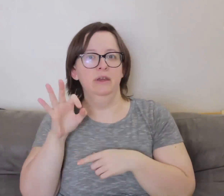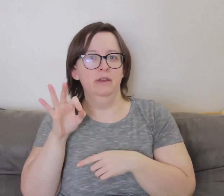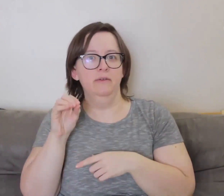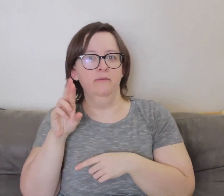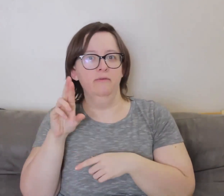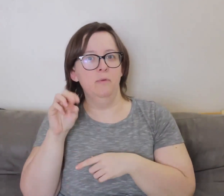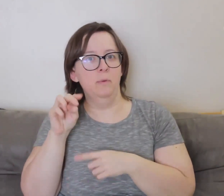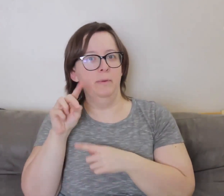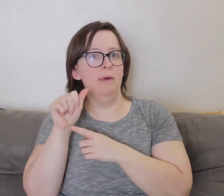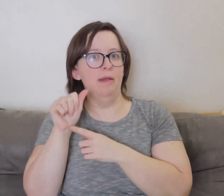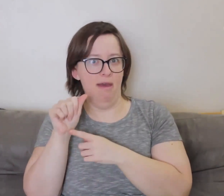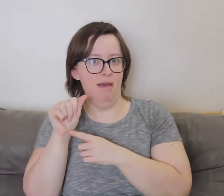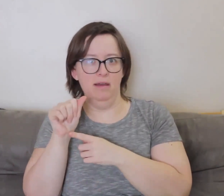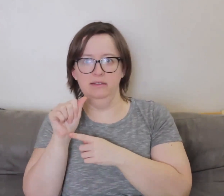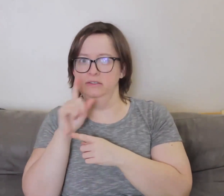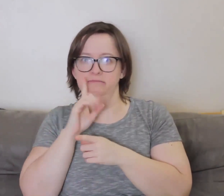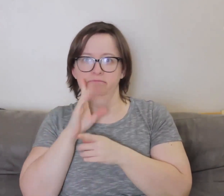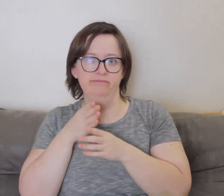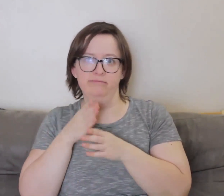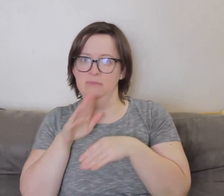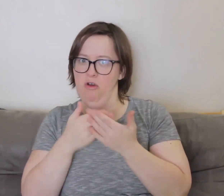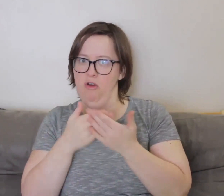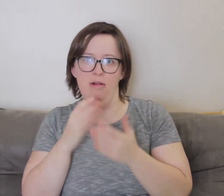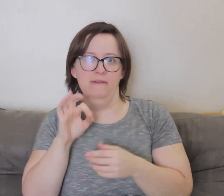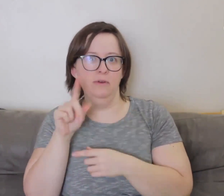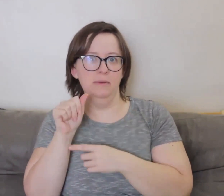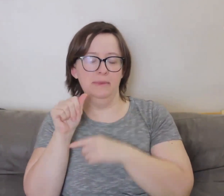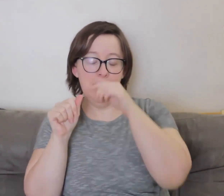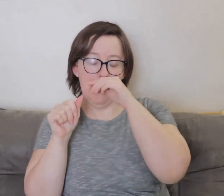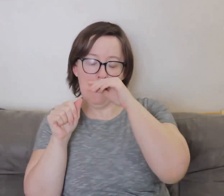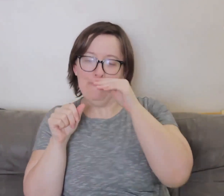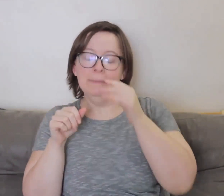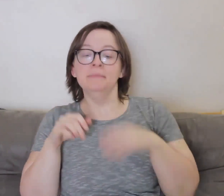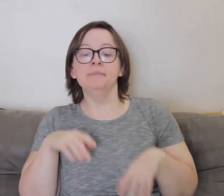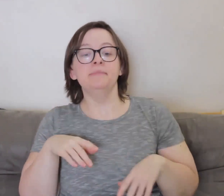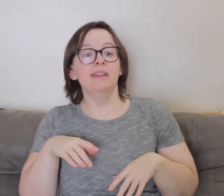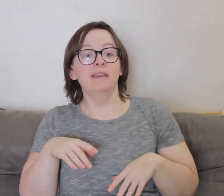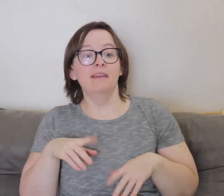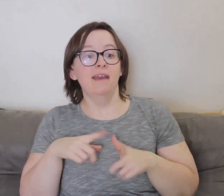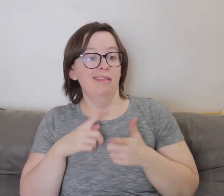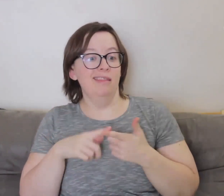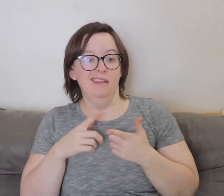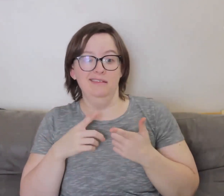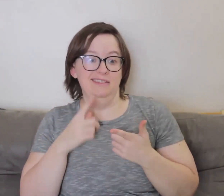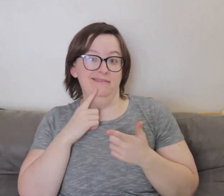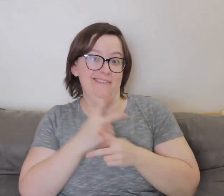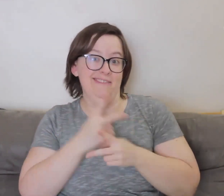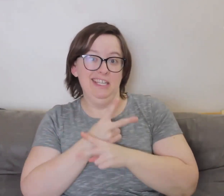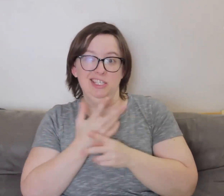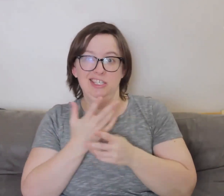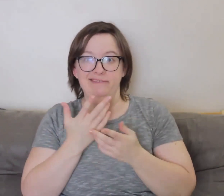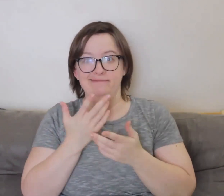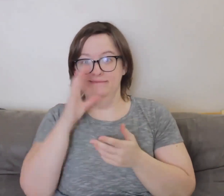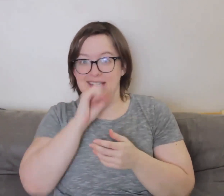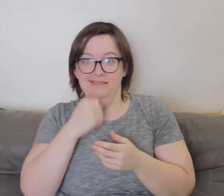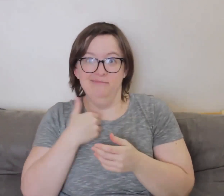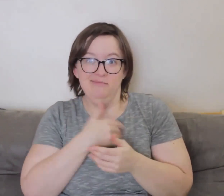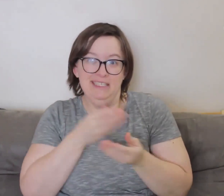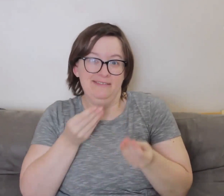were first born for 2 or 3 days, but after that, we ended up having to switch to formula um,